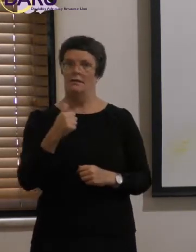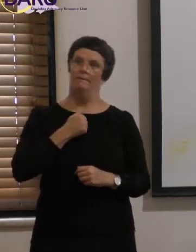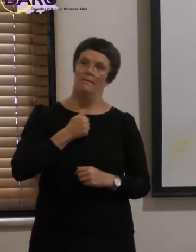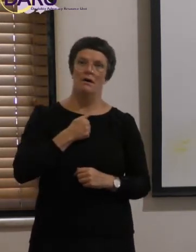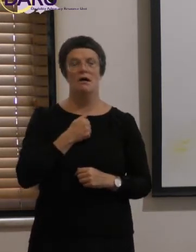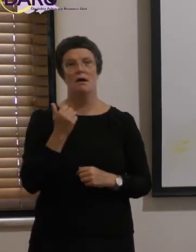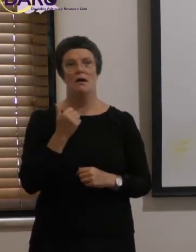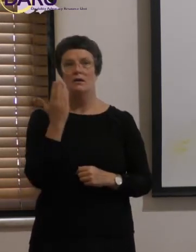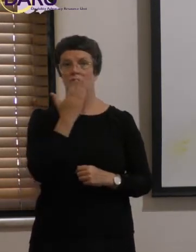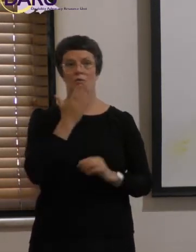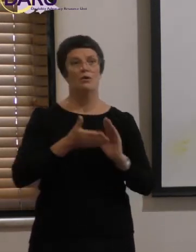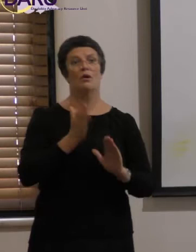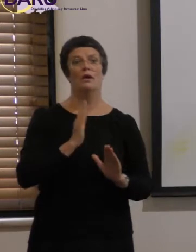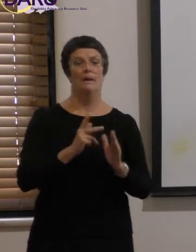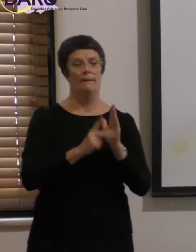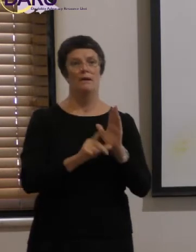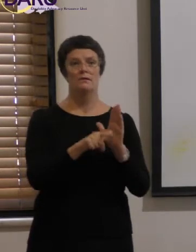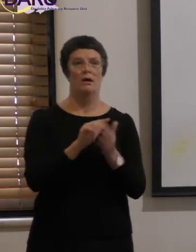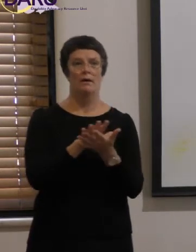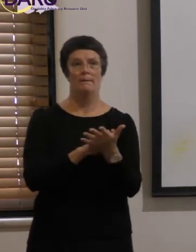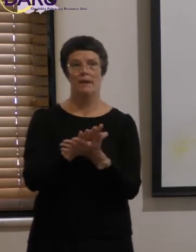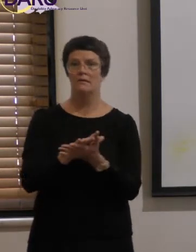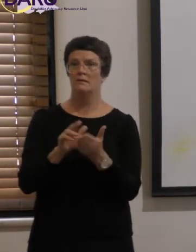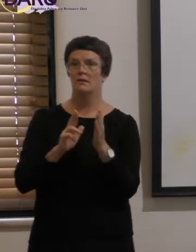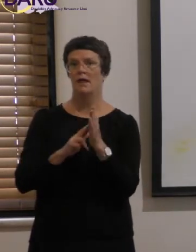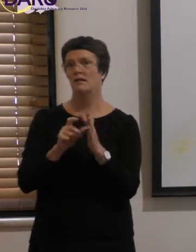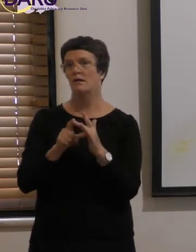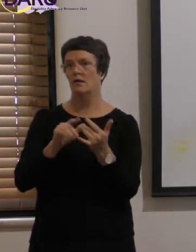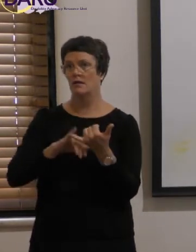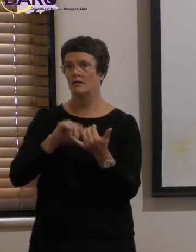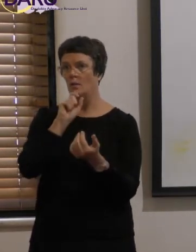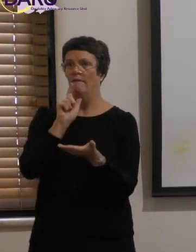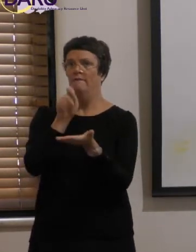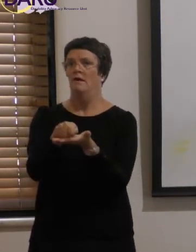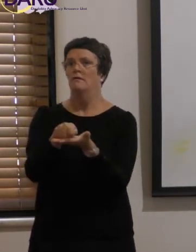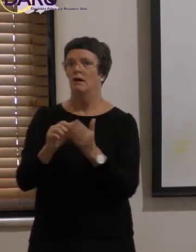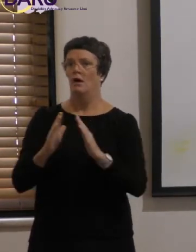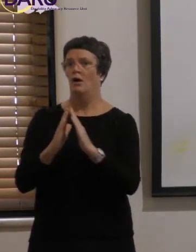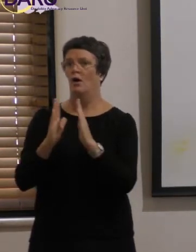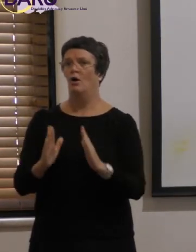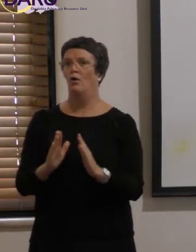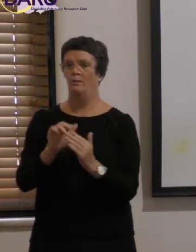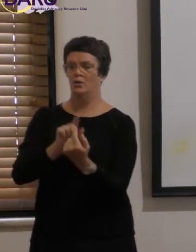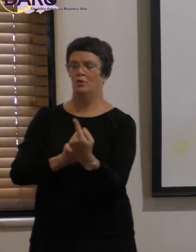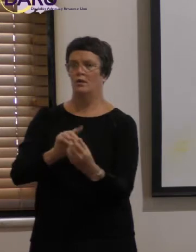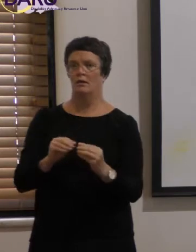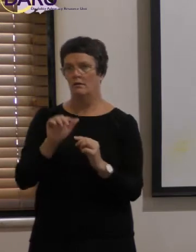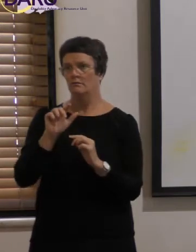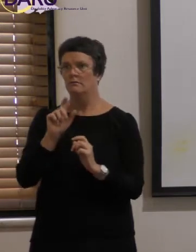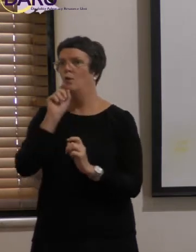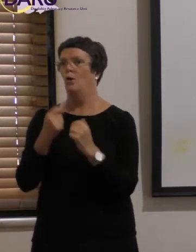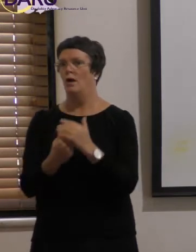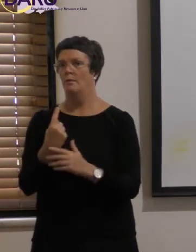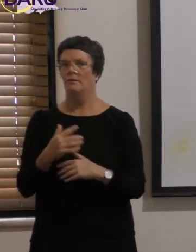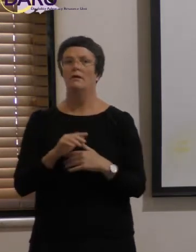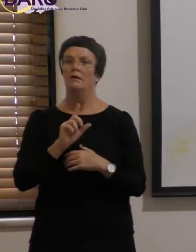get the NDIS to fund a home tutor. Well, they wouldn't do that anyway, but it can't be kind of the fall gap for an inadequate education.